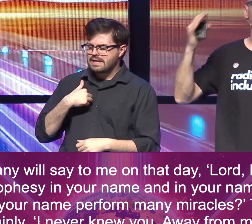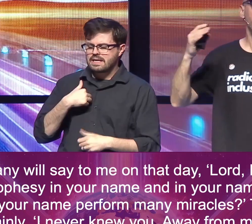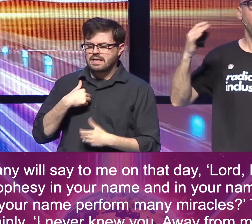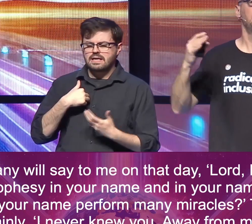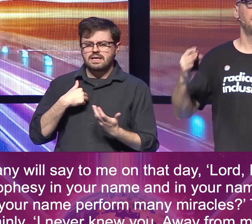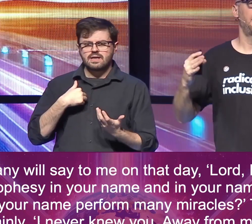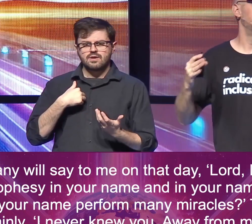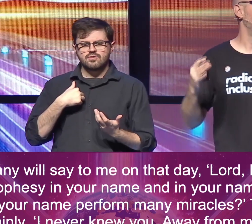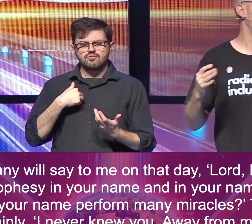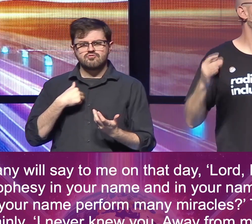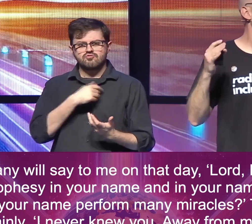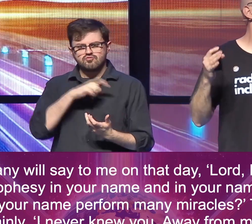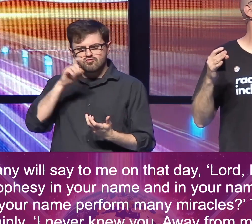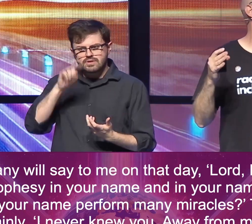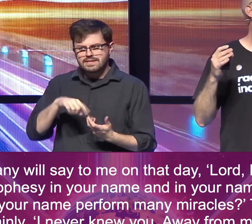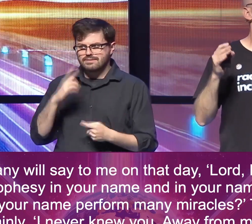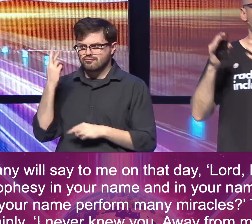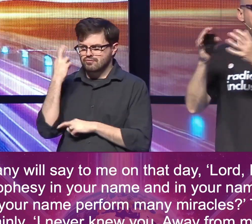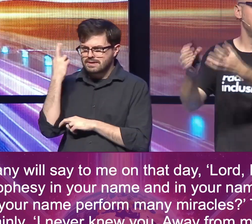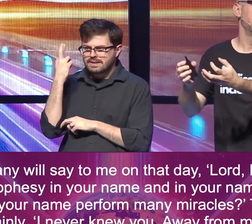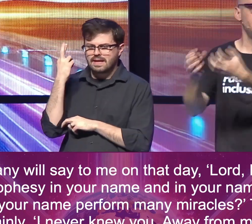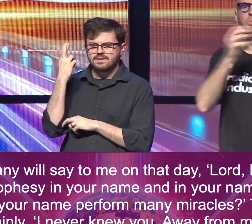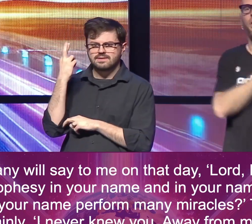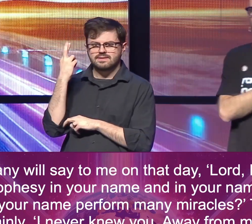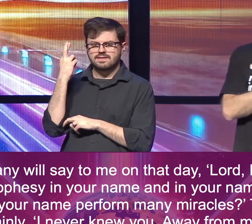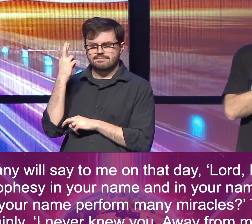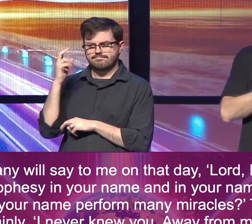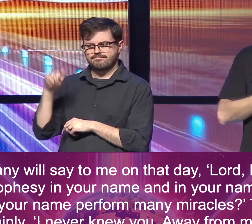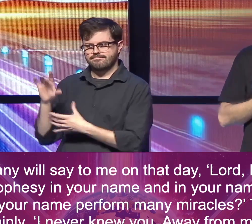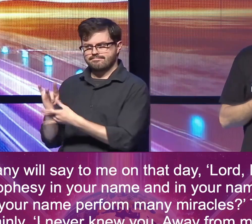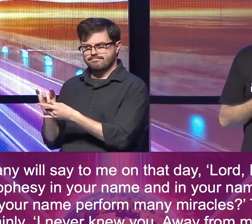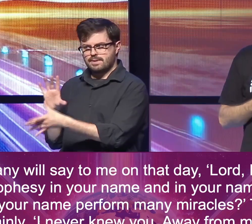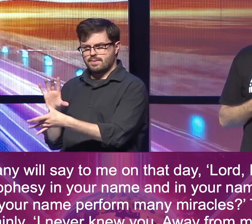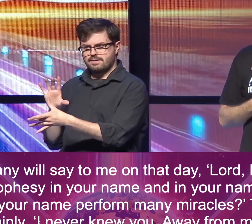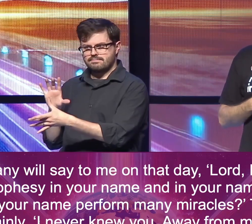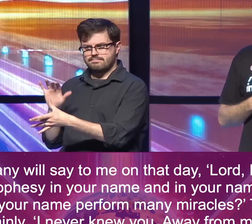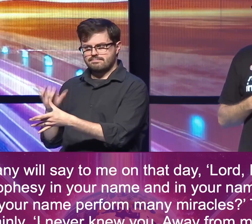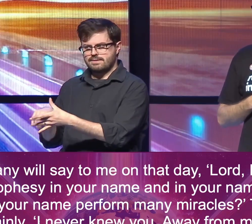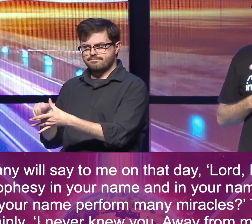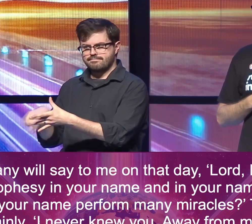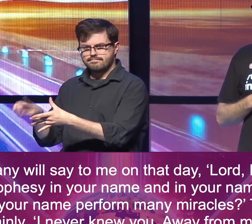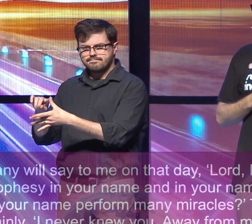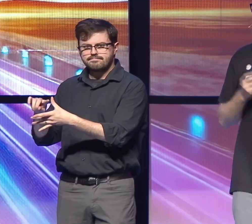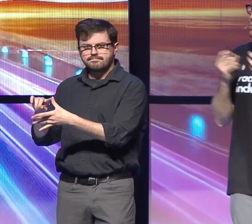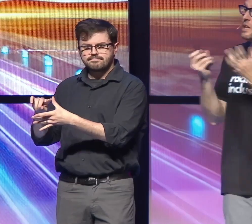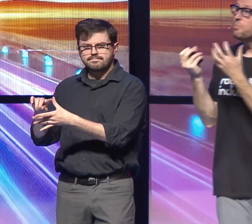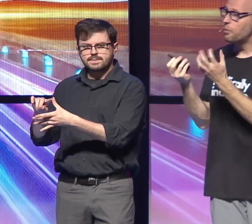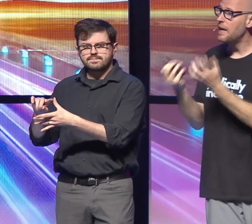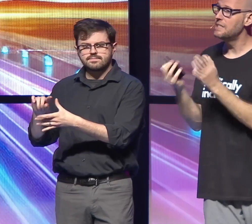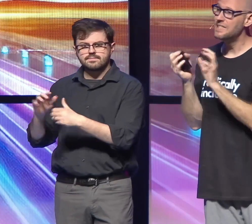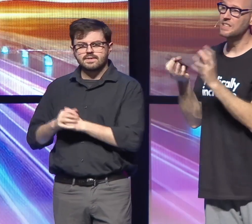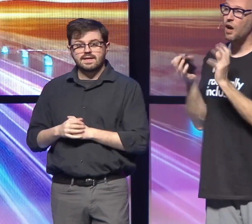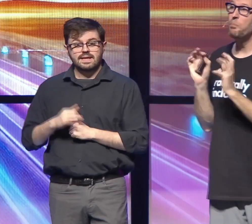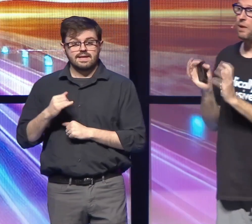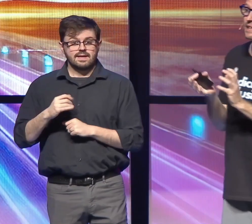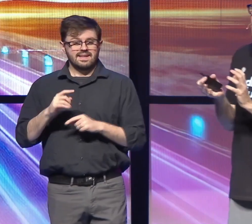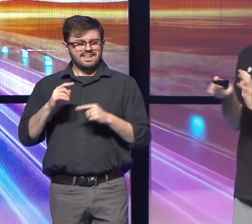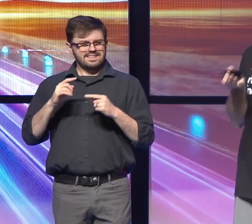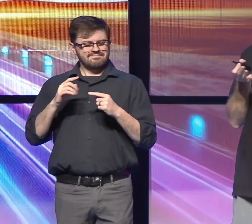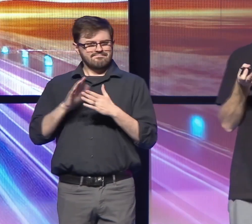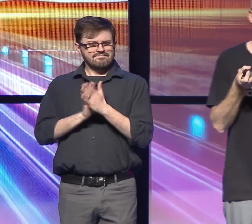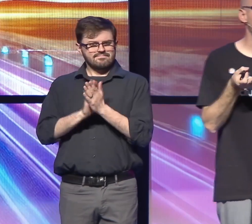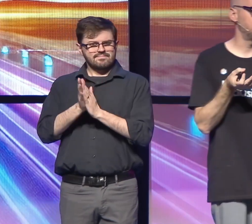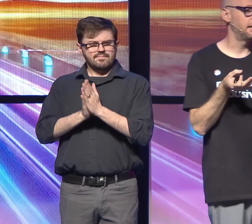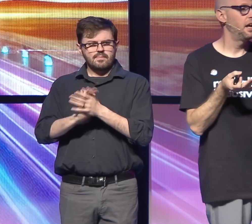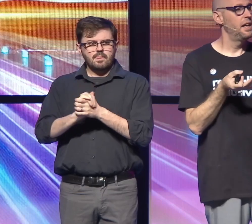We should recognize, okay, I need to separate myself from that. And as we embrace this complexity